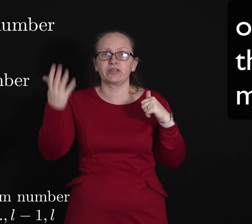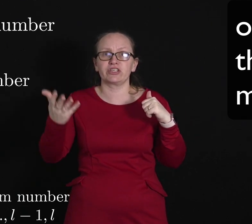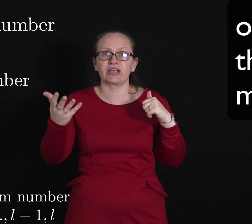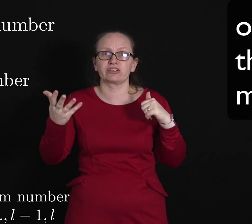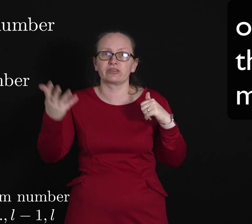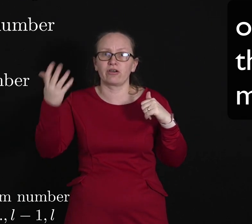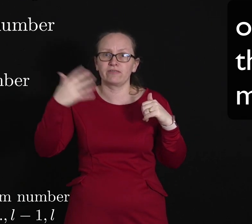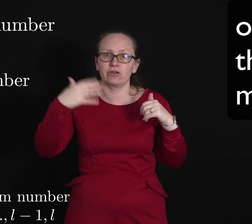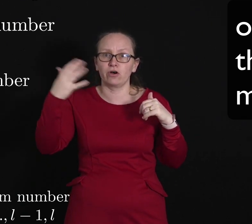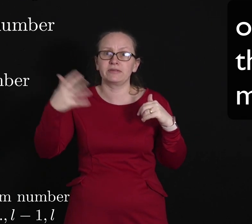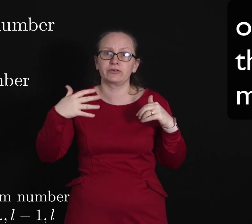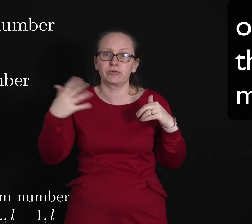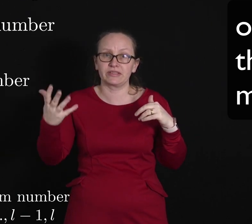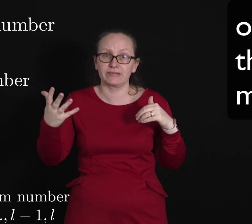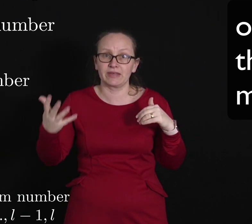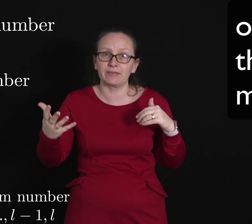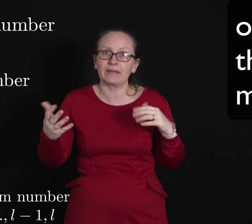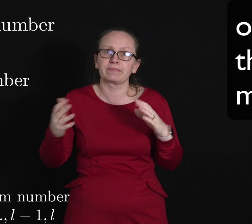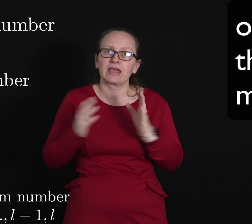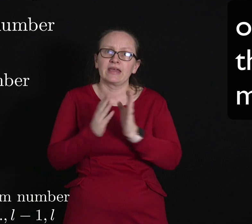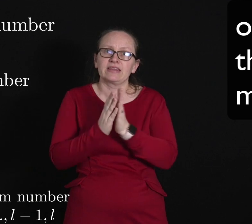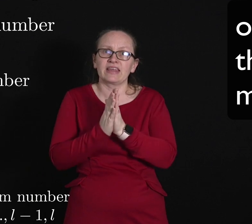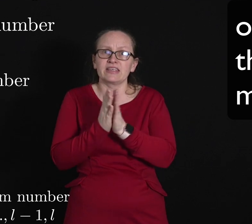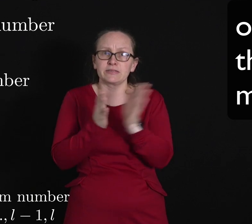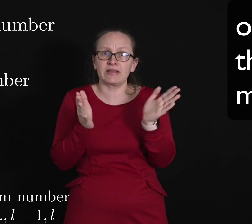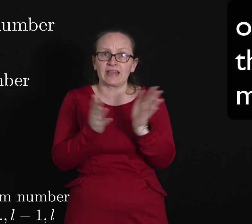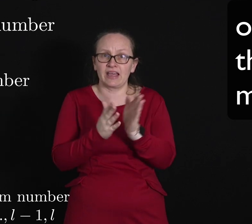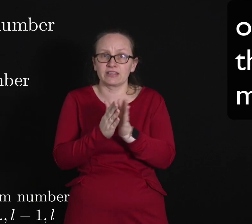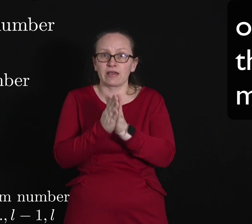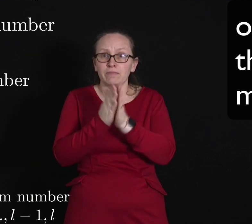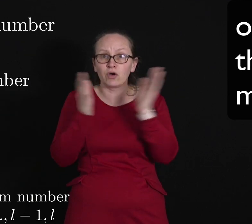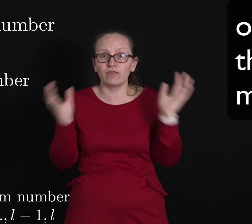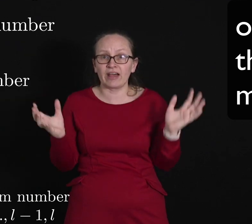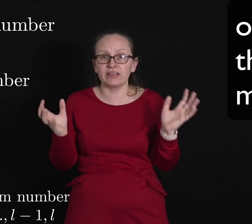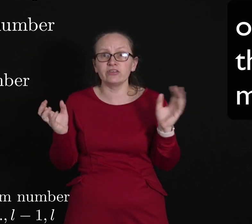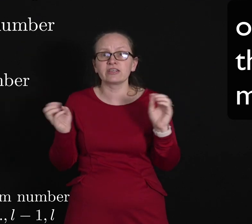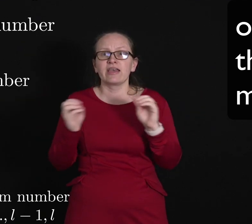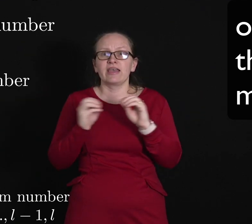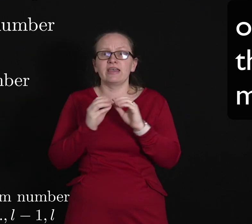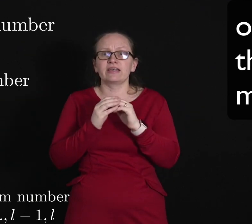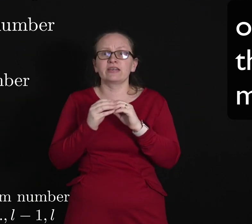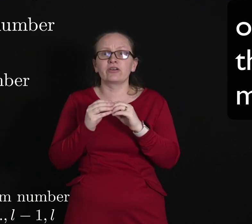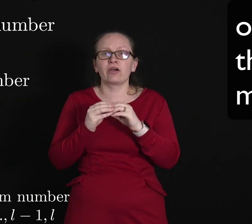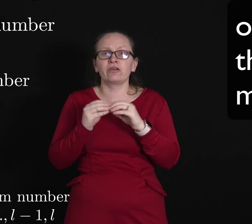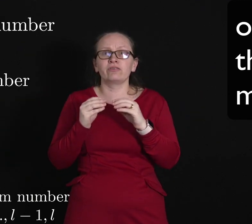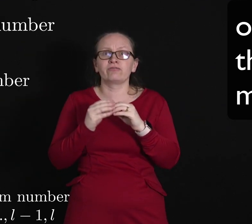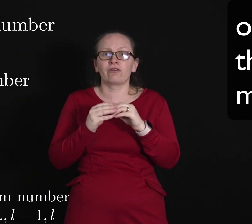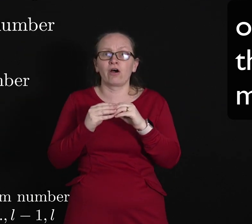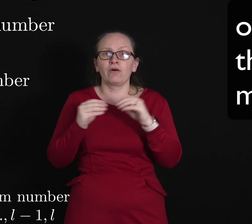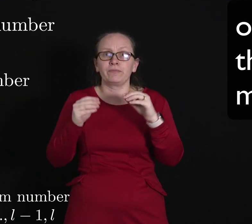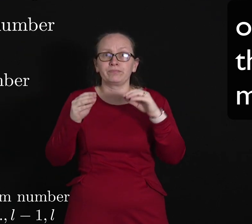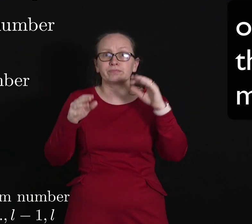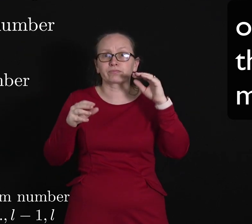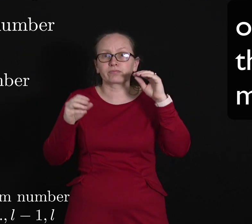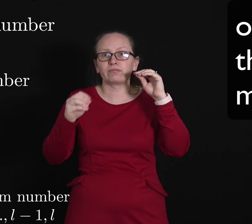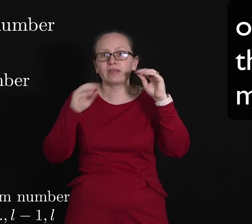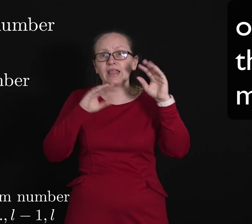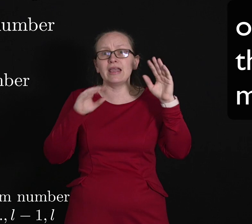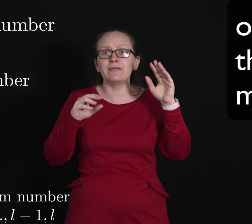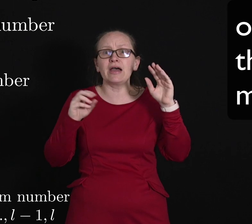projection of the orbital quantum number. Now this one has more values. It can go from ML